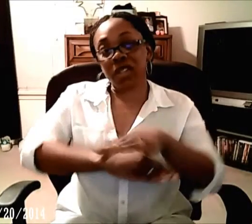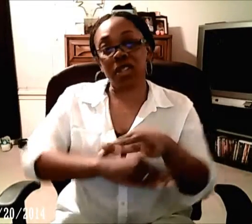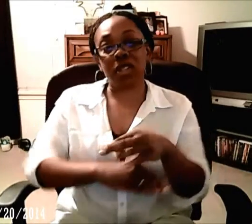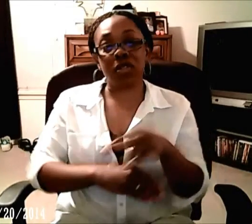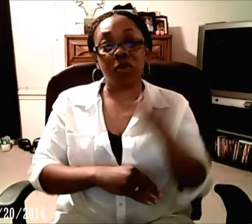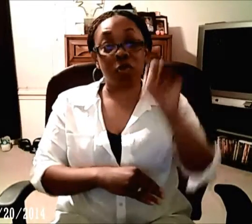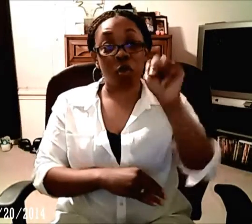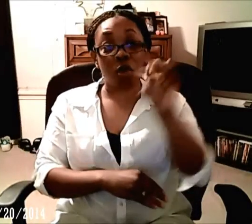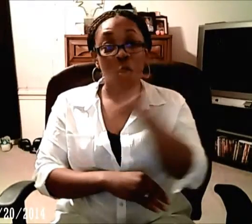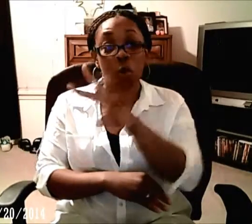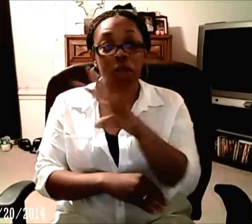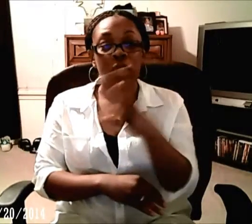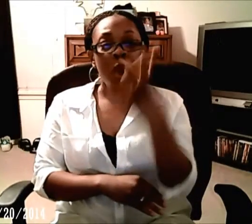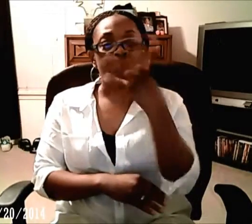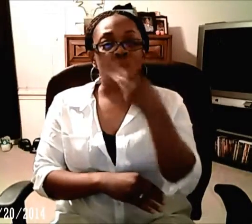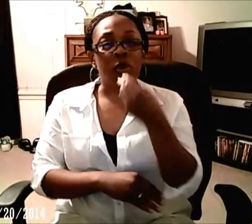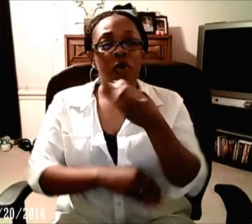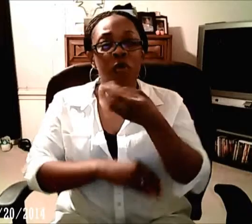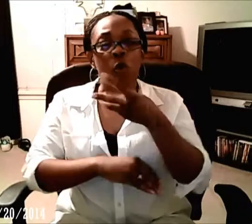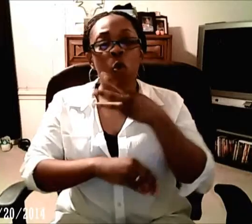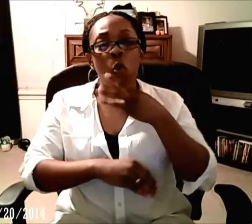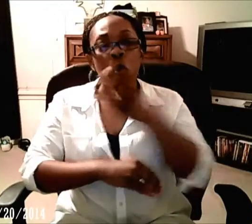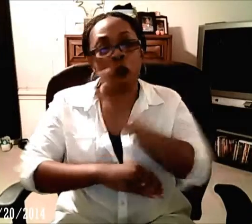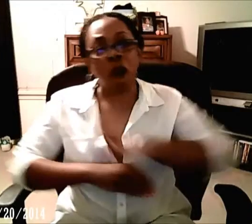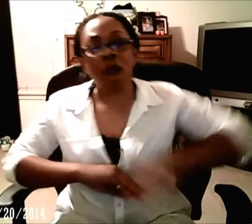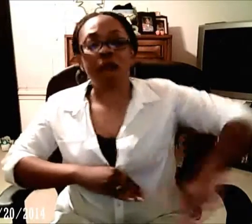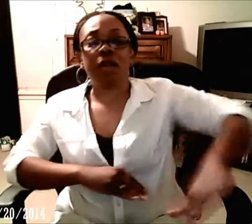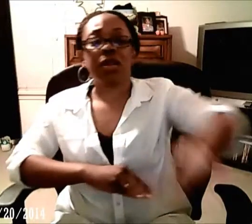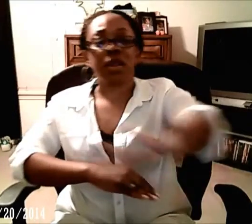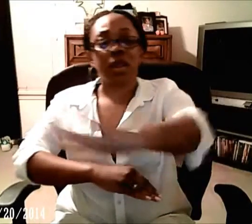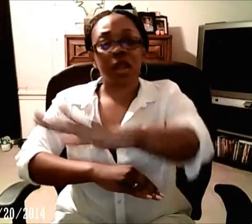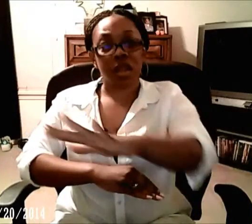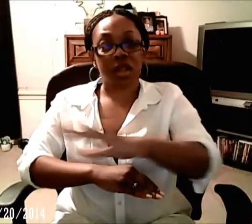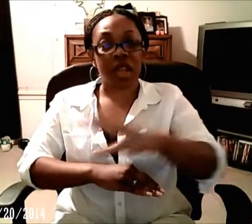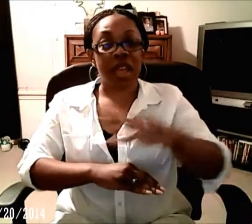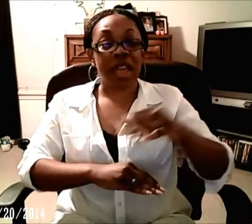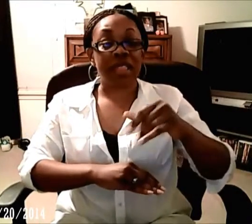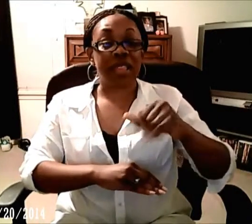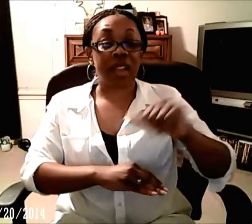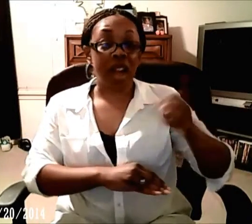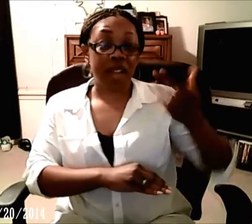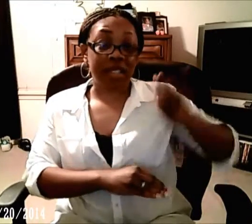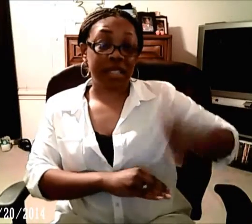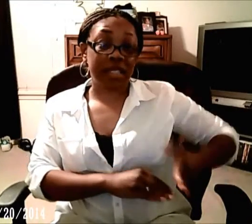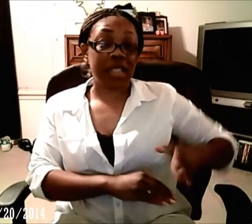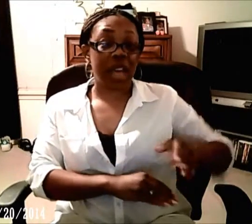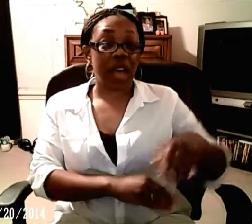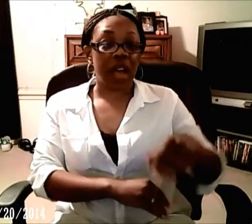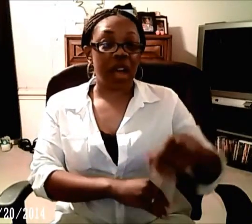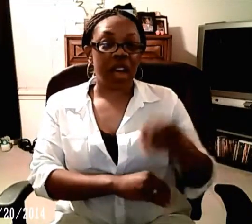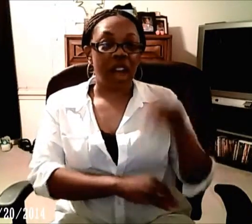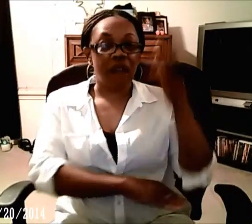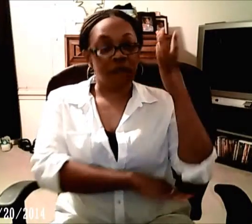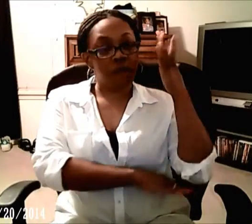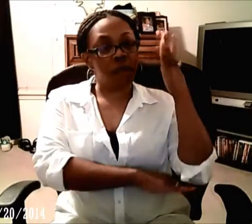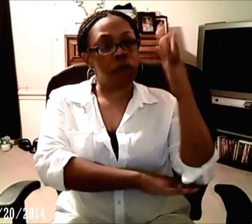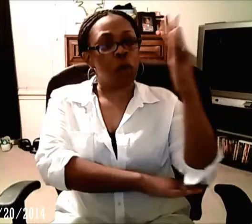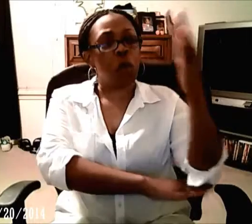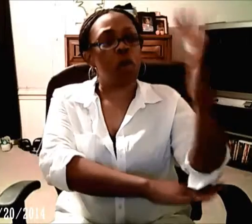and on the other side, the giant forests where they believe big figure is stalking Kwakiutls. But they make totem poles,